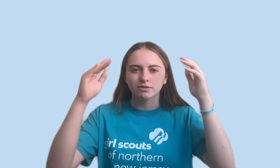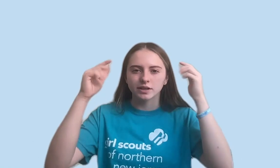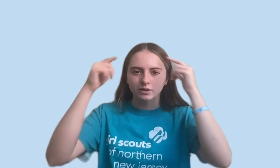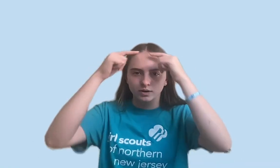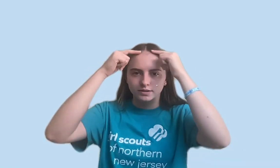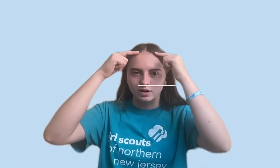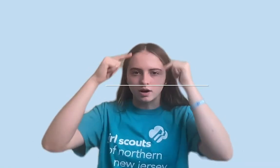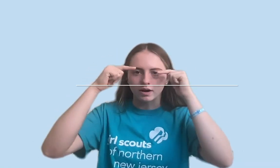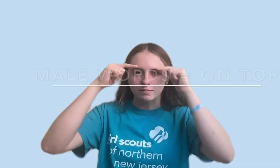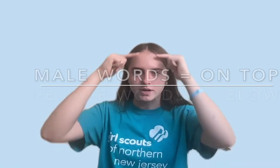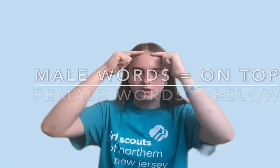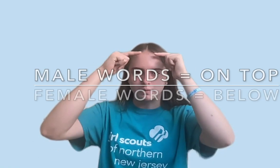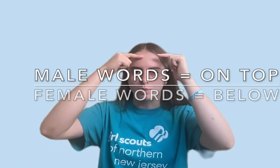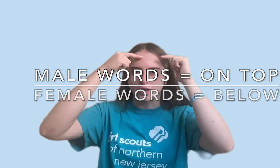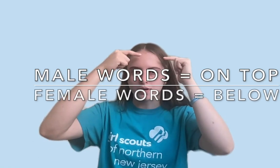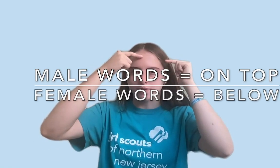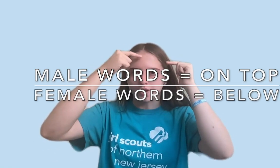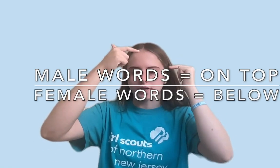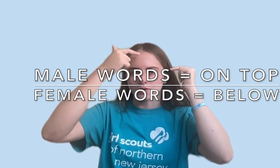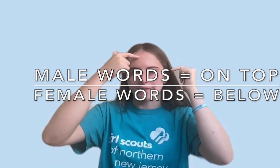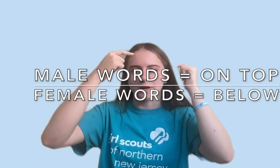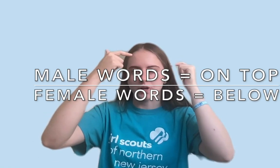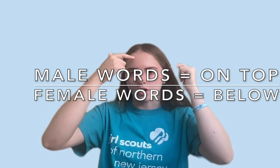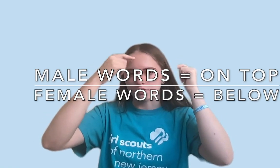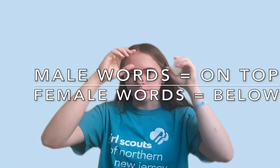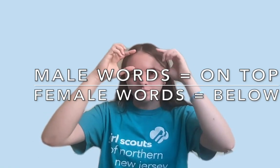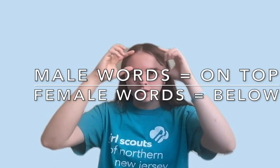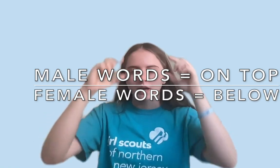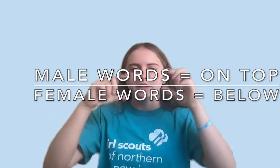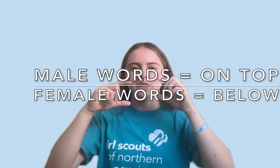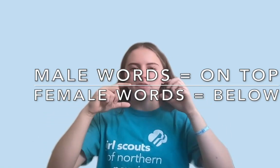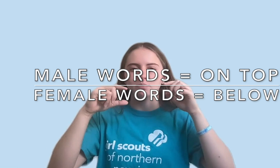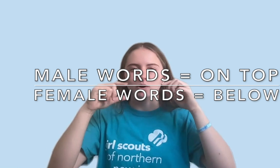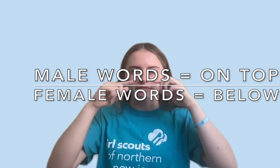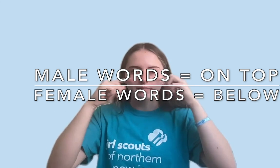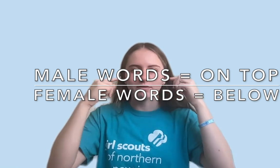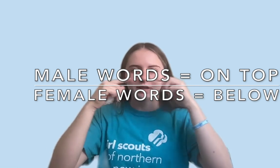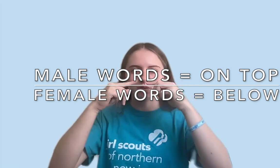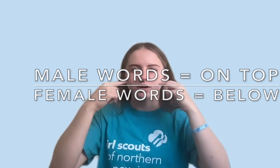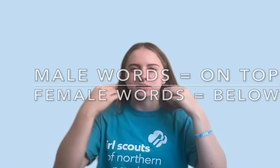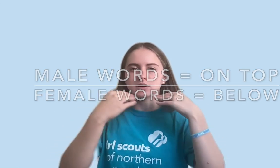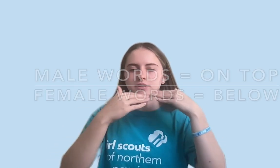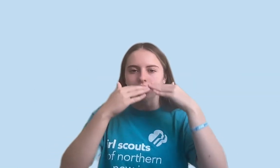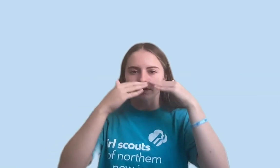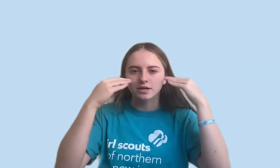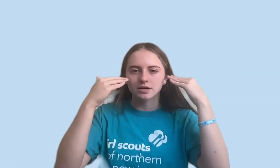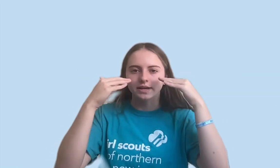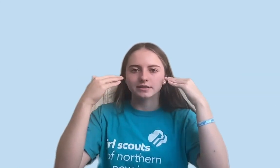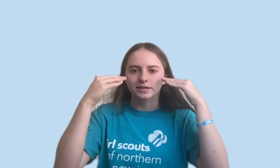related words are up here, like brother, father, grandfather, uncle. And then your more female related words are down here, like